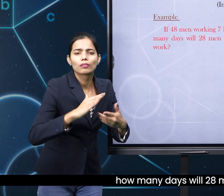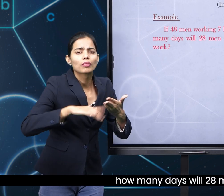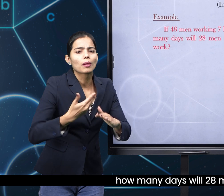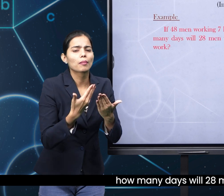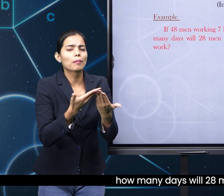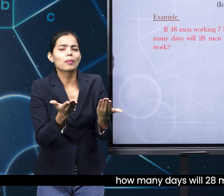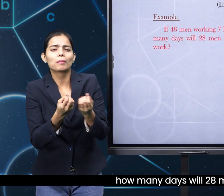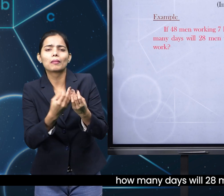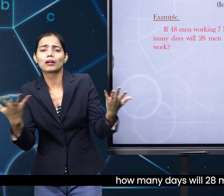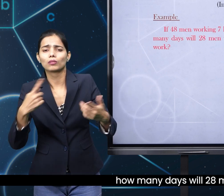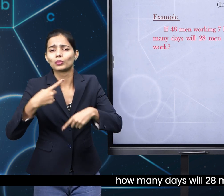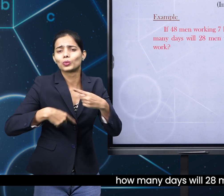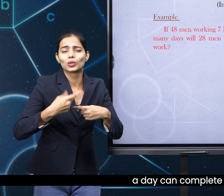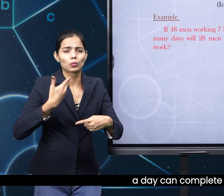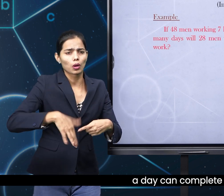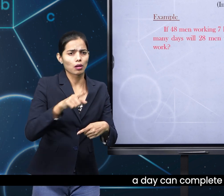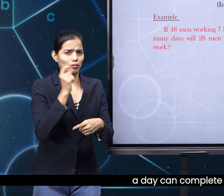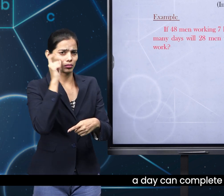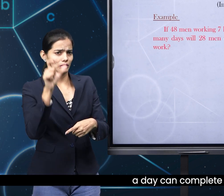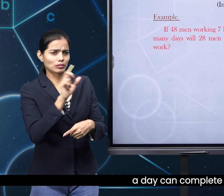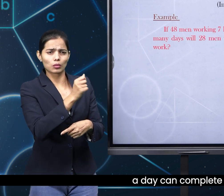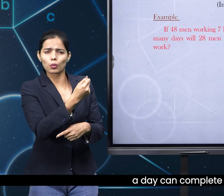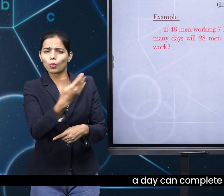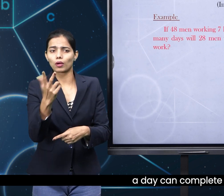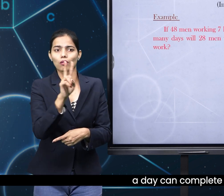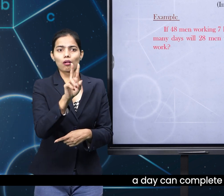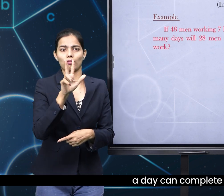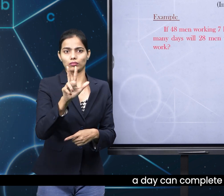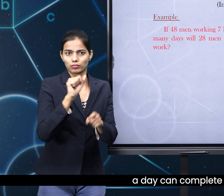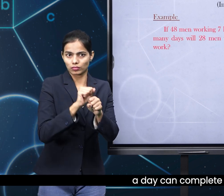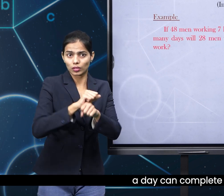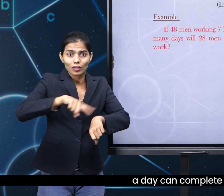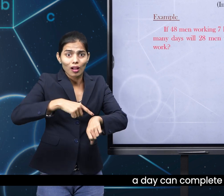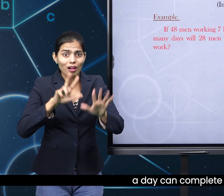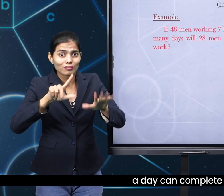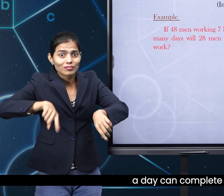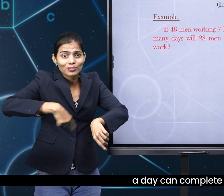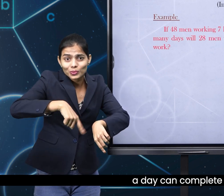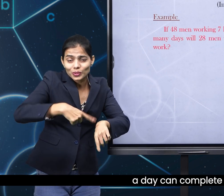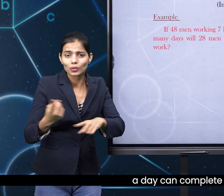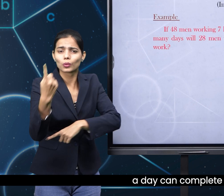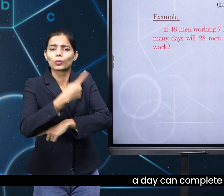will 28 men working 8 hours a day can complete the same work?